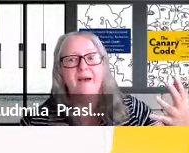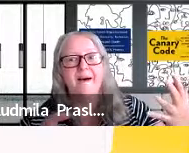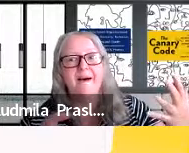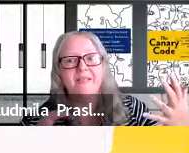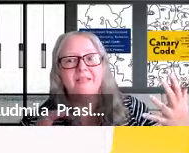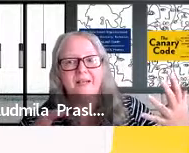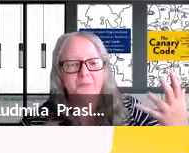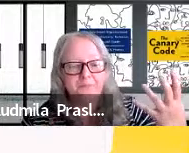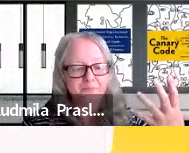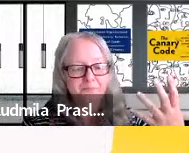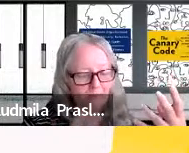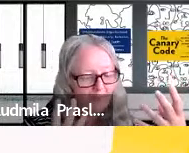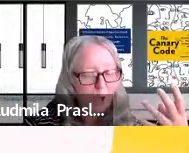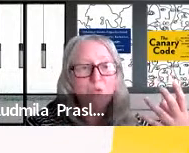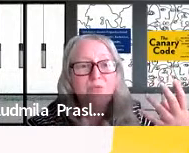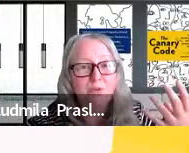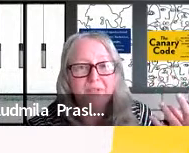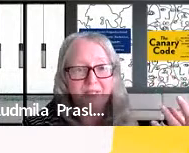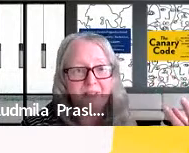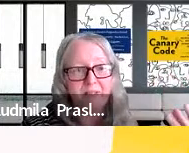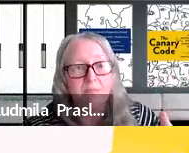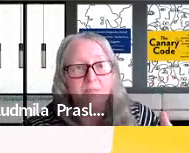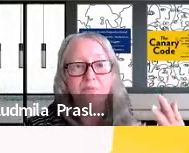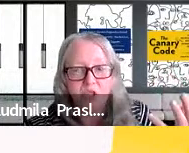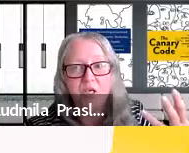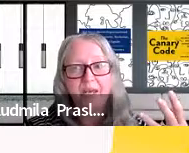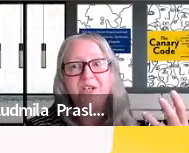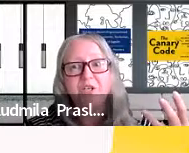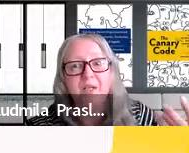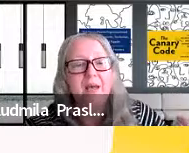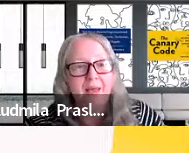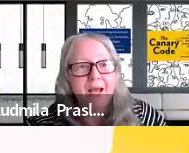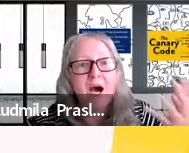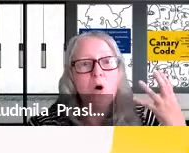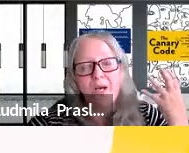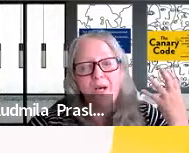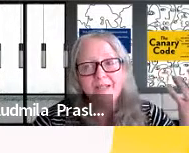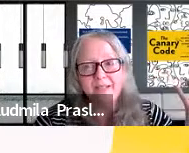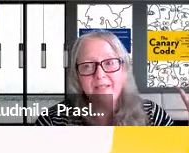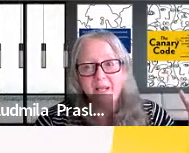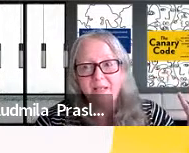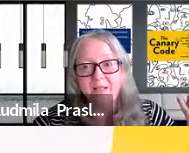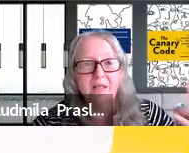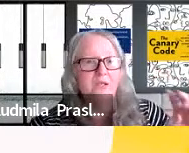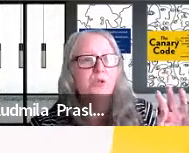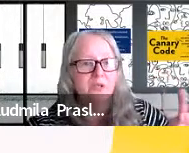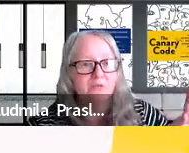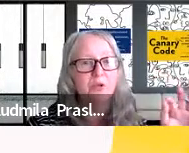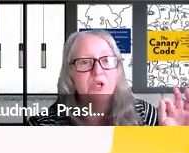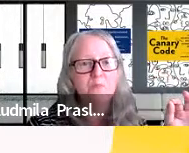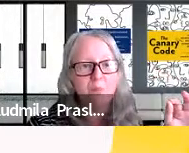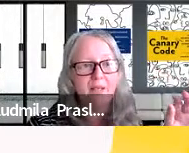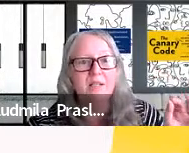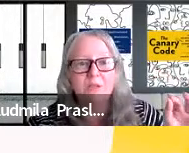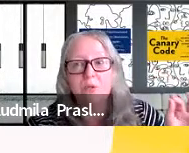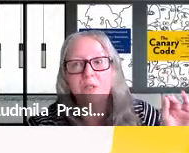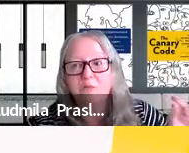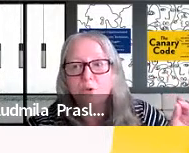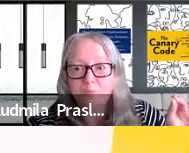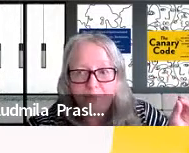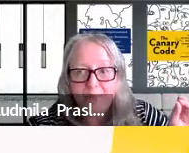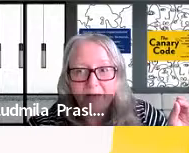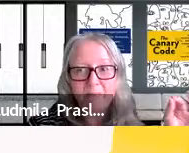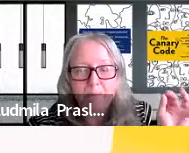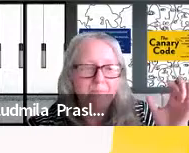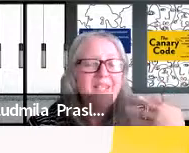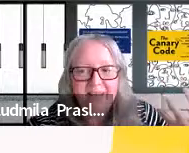it as overall system of education, and how understanding neurodivergent minds and